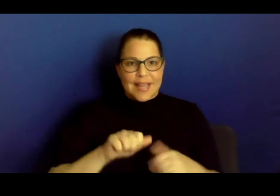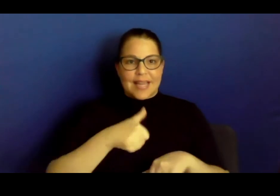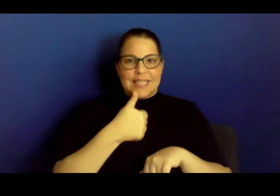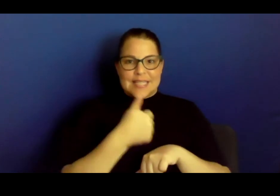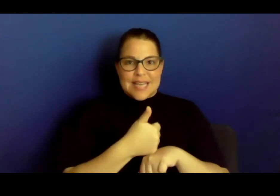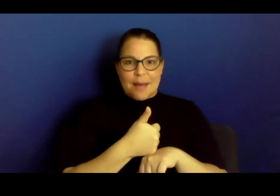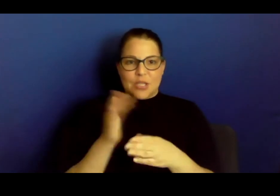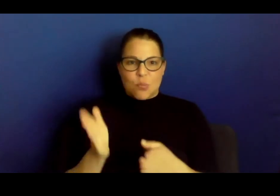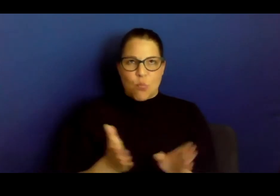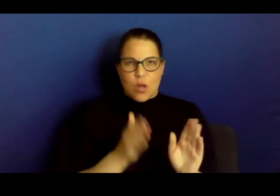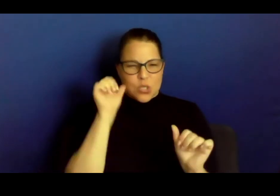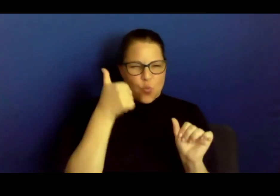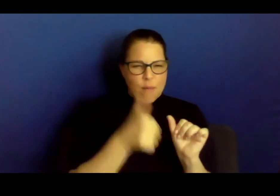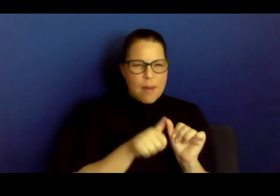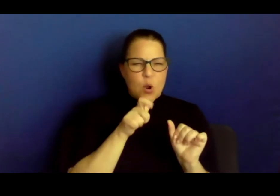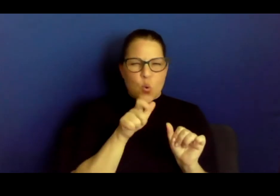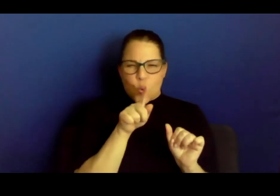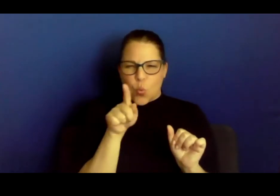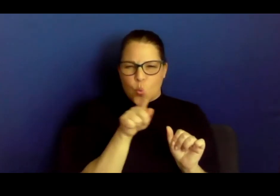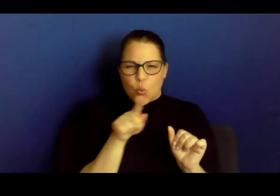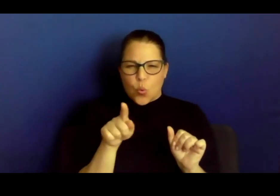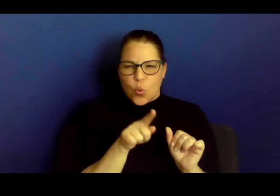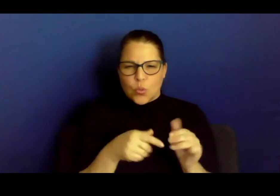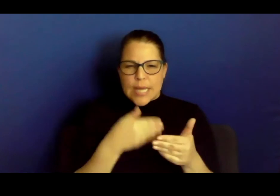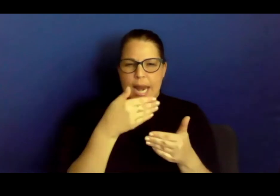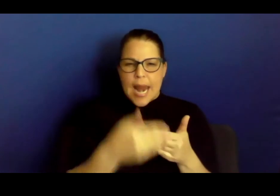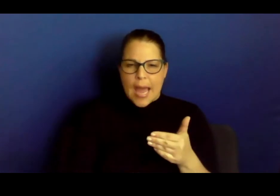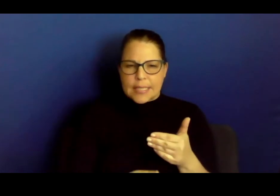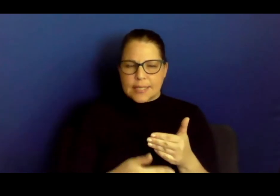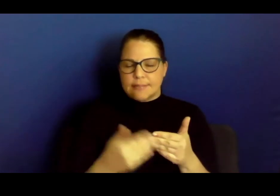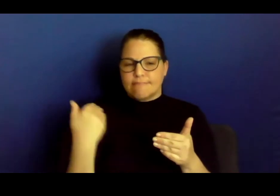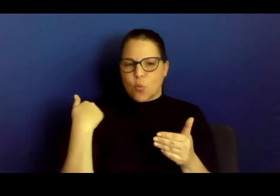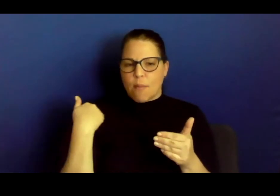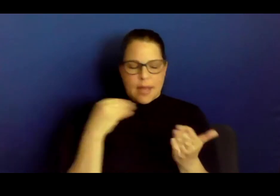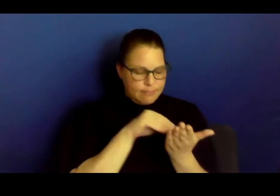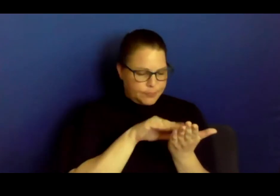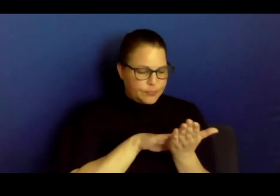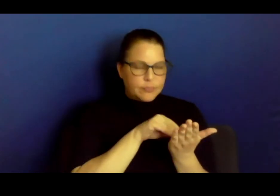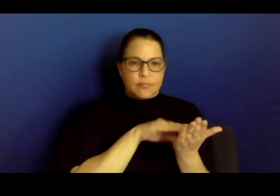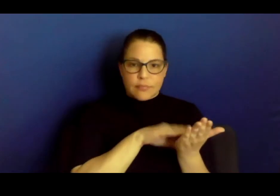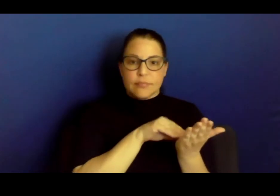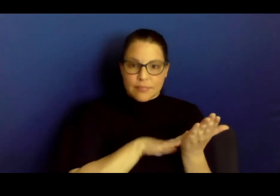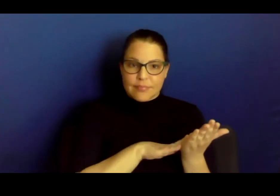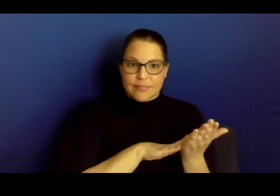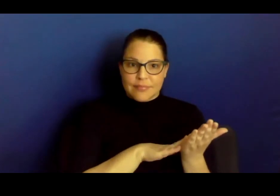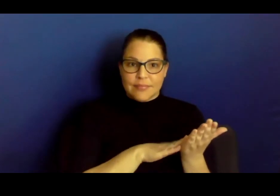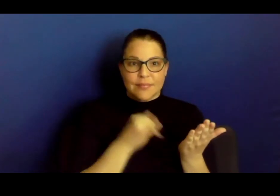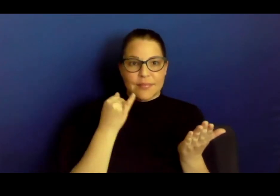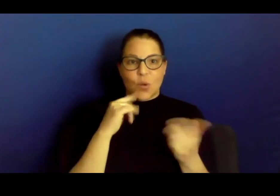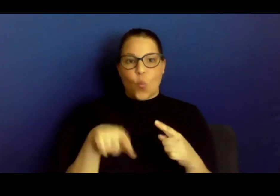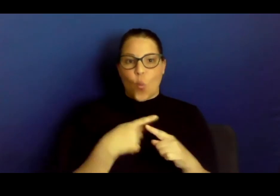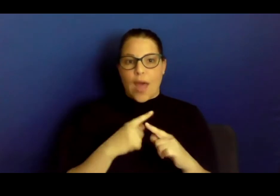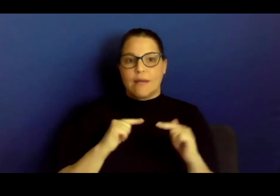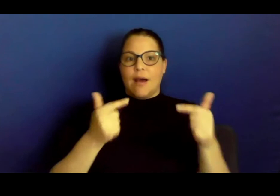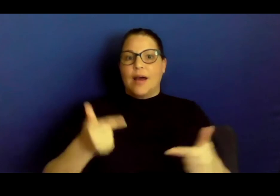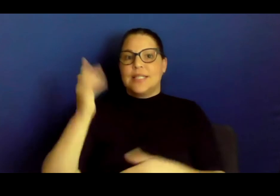you to remember who needs to go next. But that is when you want people to talk. The other